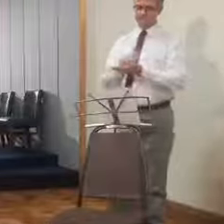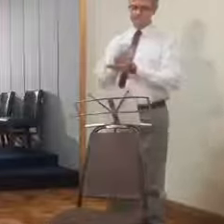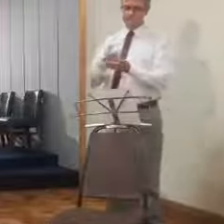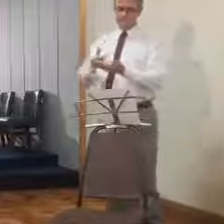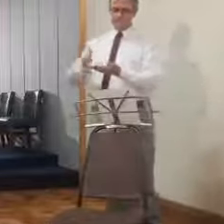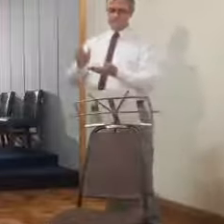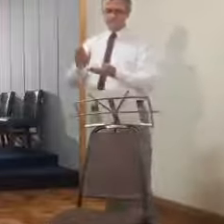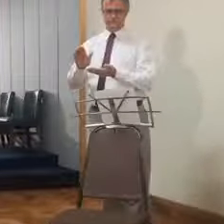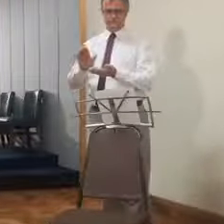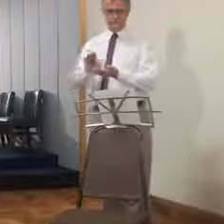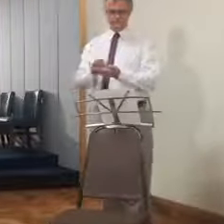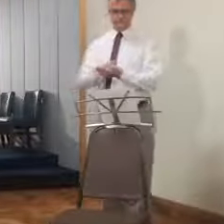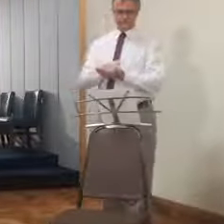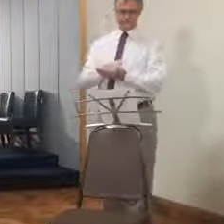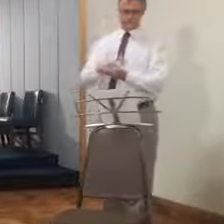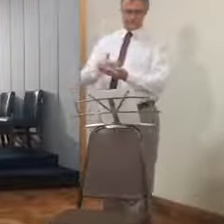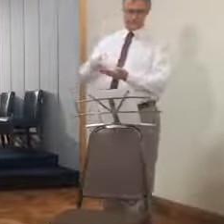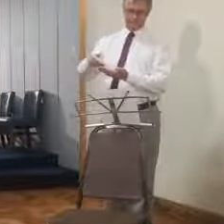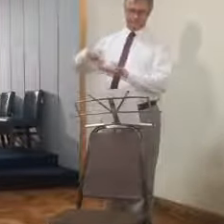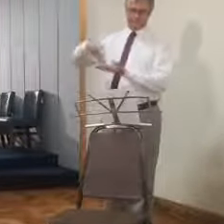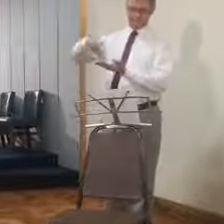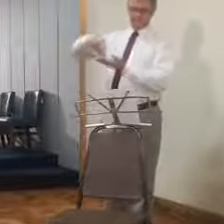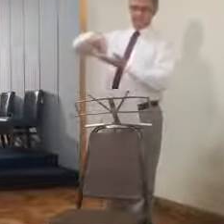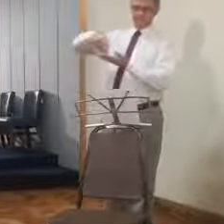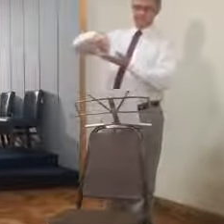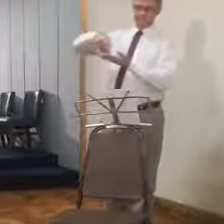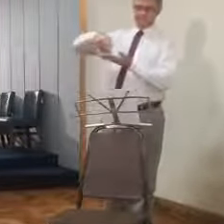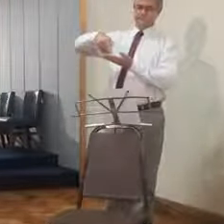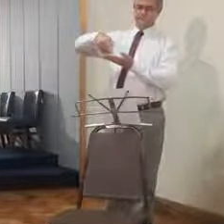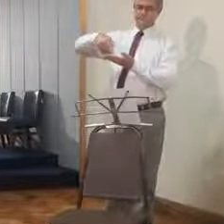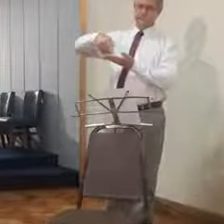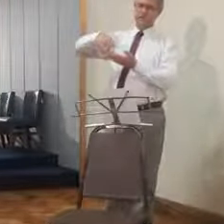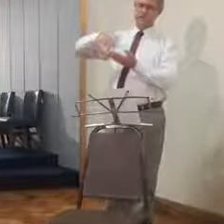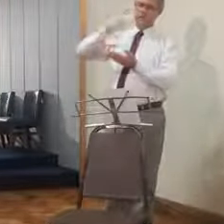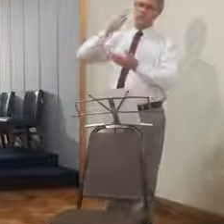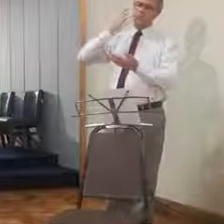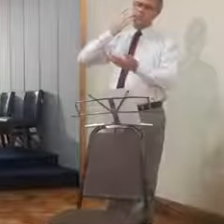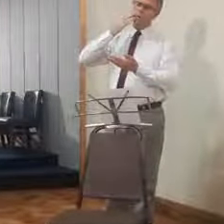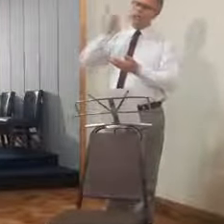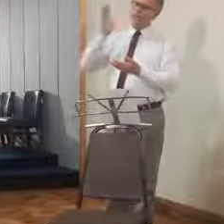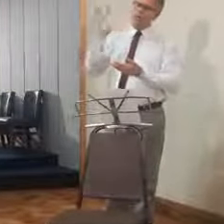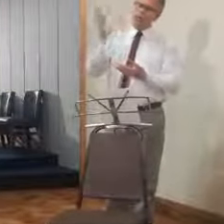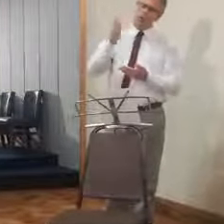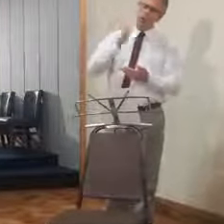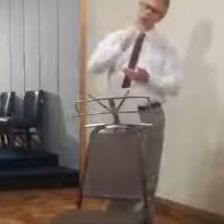Thank you.